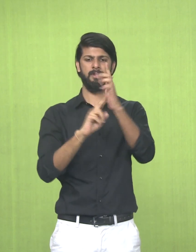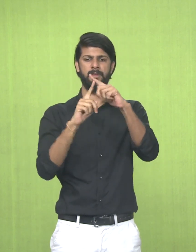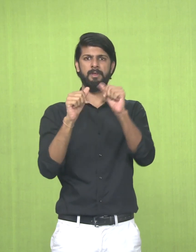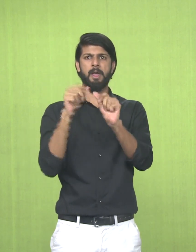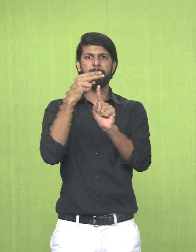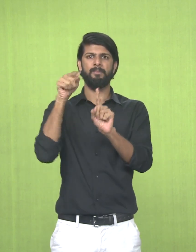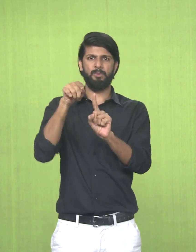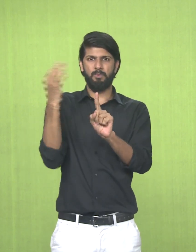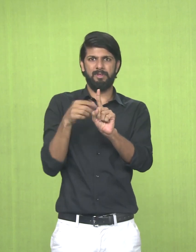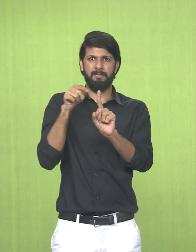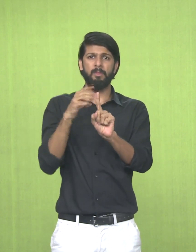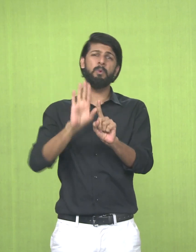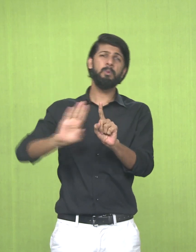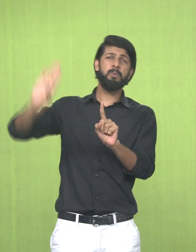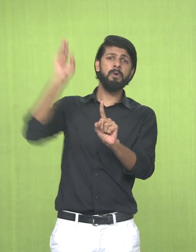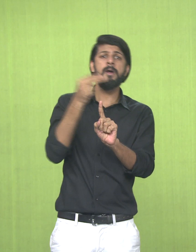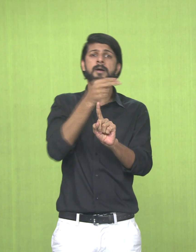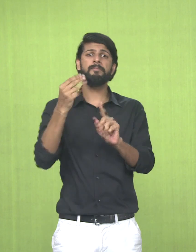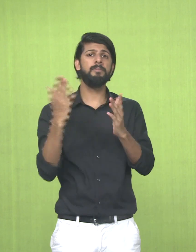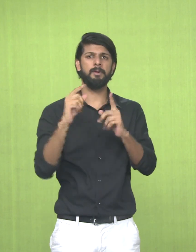The capital of the Gupta dynasty